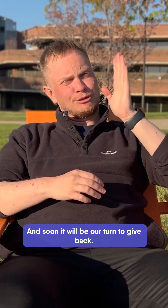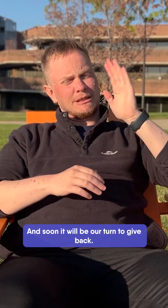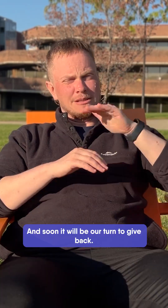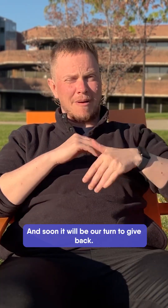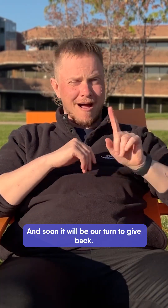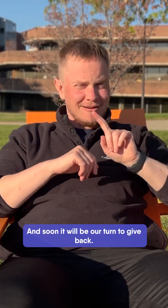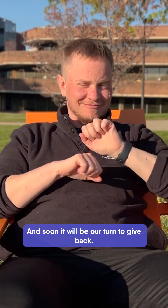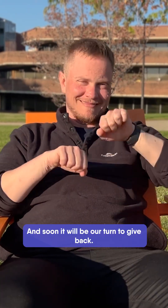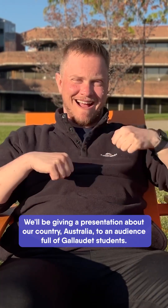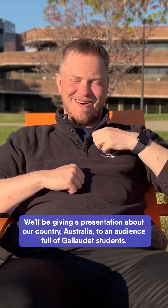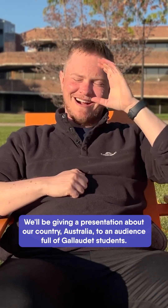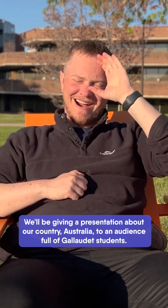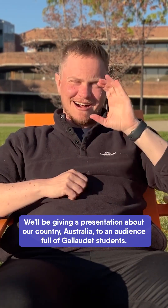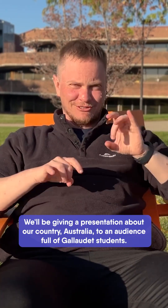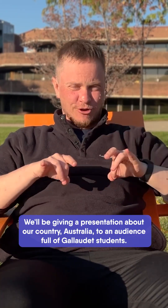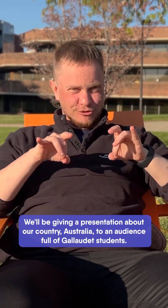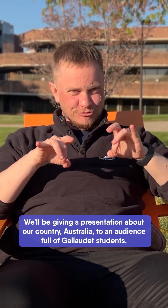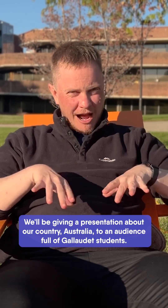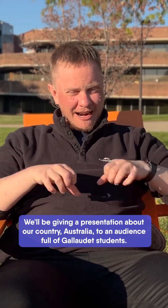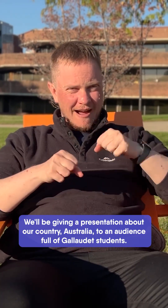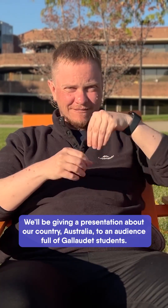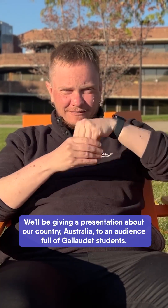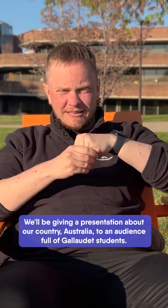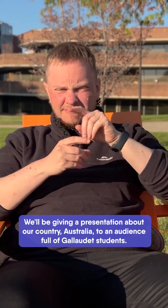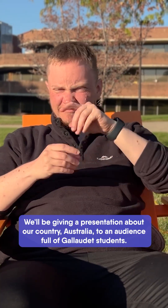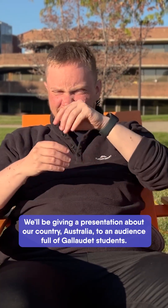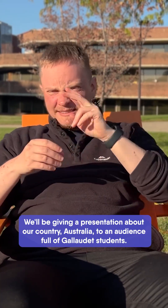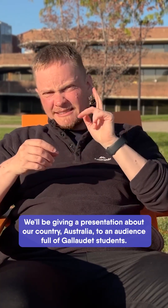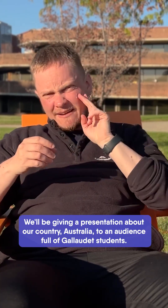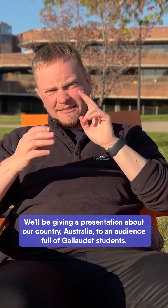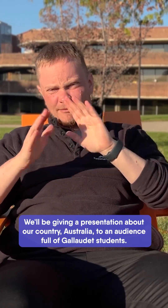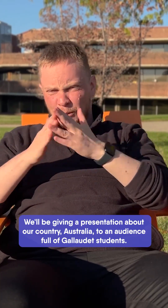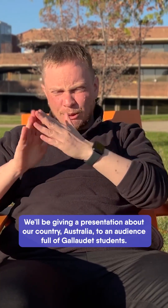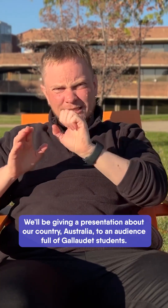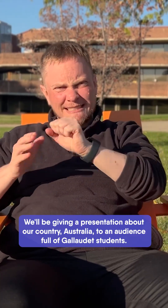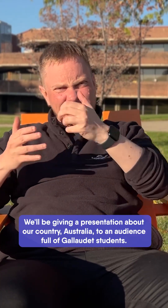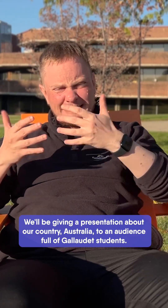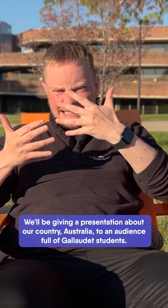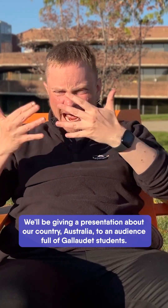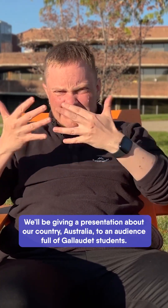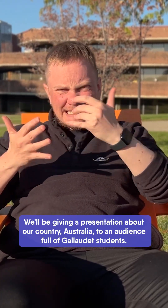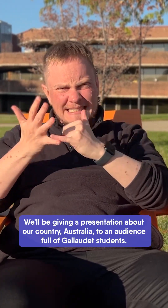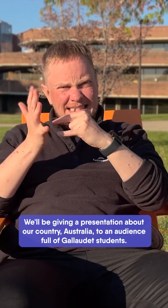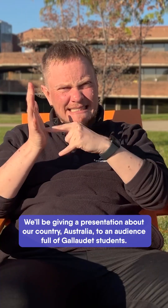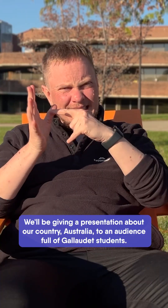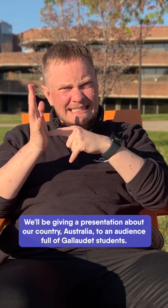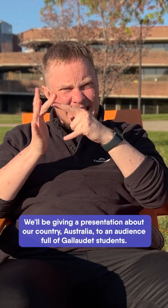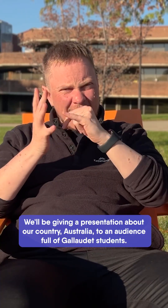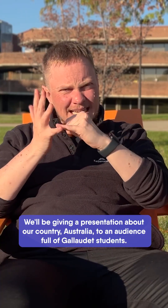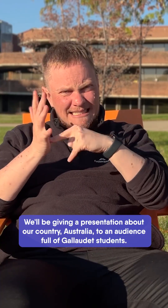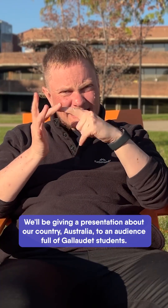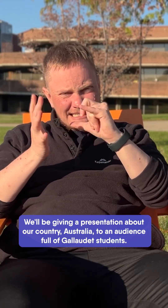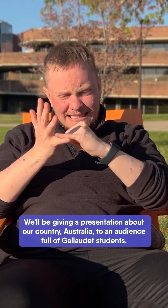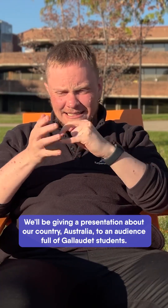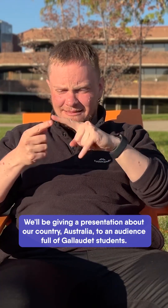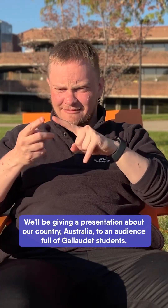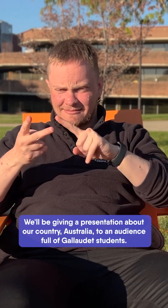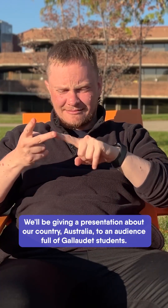give back. We'll be giving a presentation about our country, Australia, to an audience full of Gallaudet students. We'll